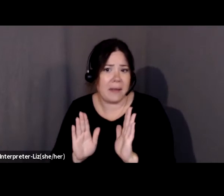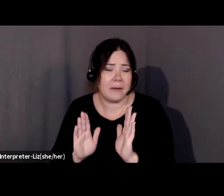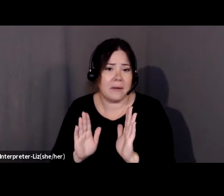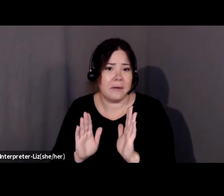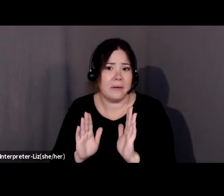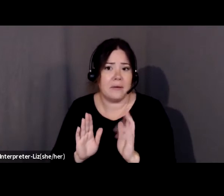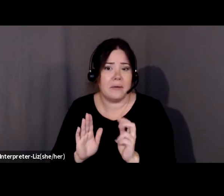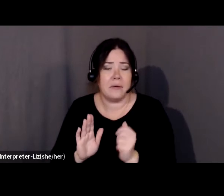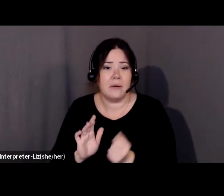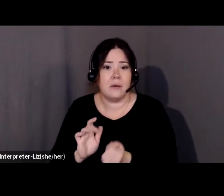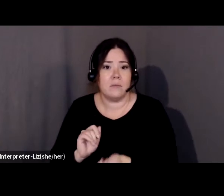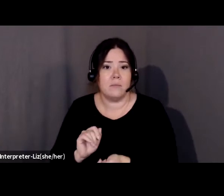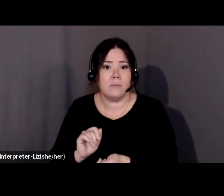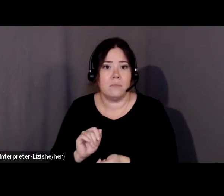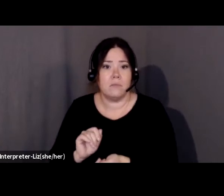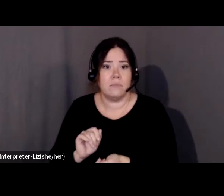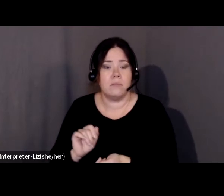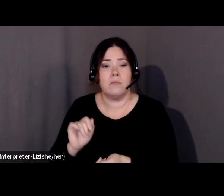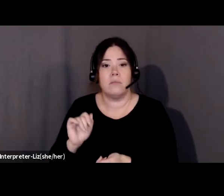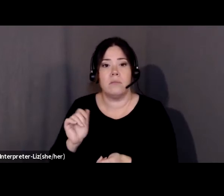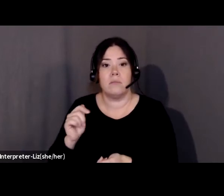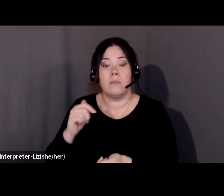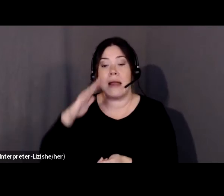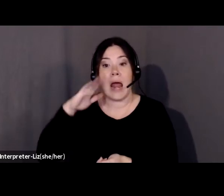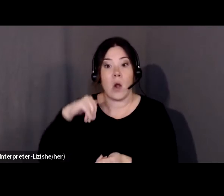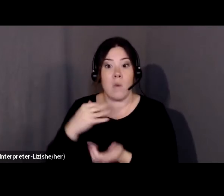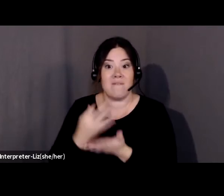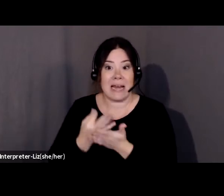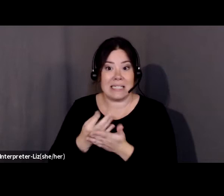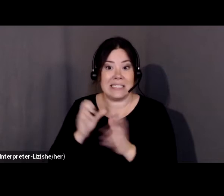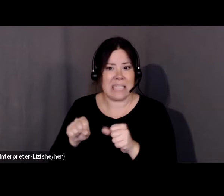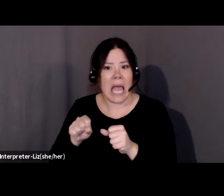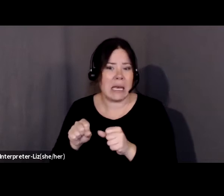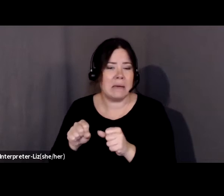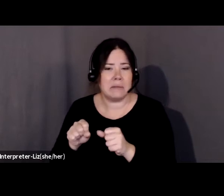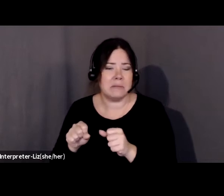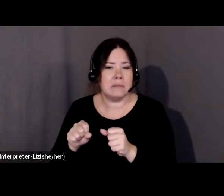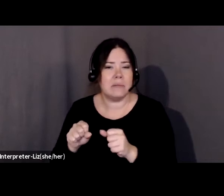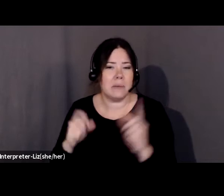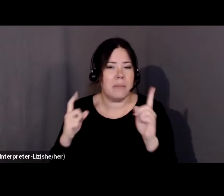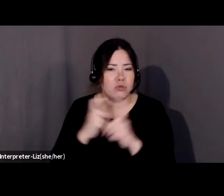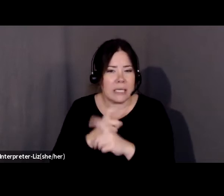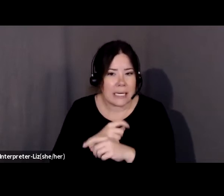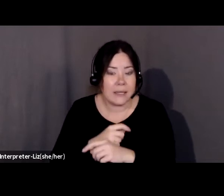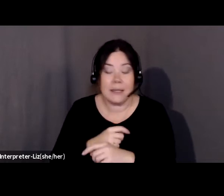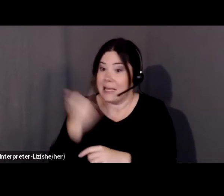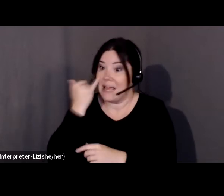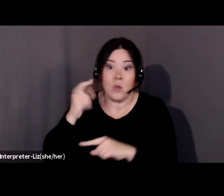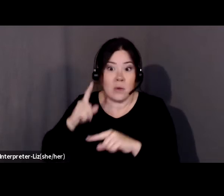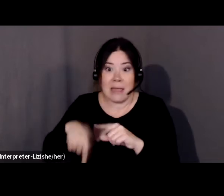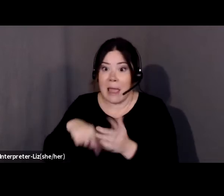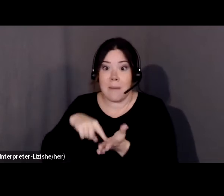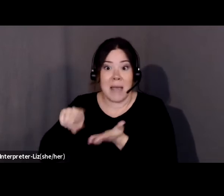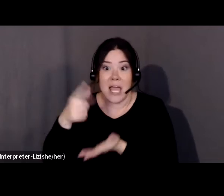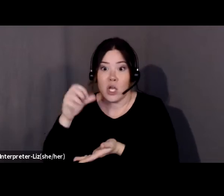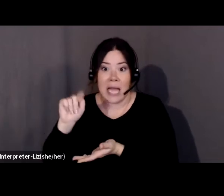you don't, again, because I know that finances can be tricky, if you are not able to pay your guests, I wouldn't